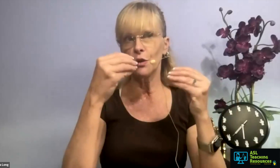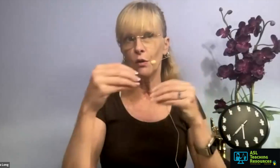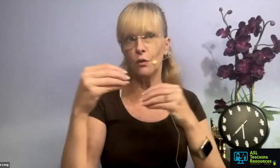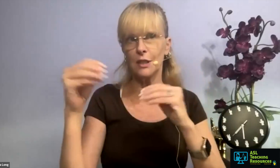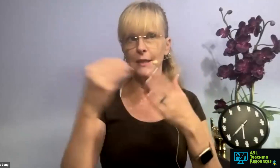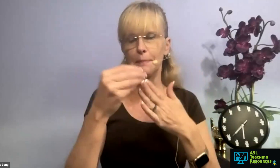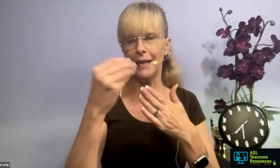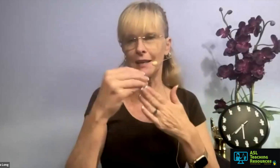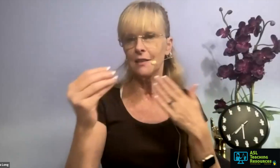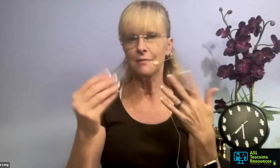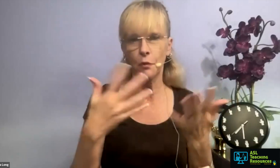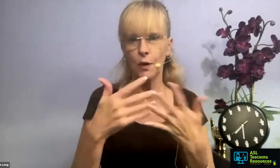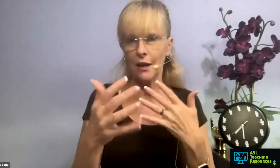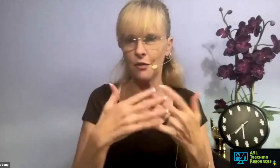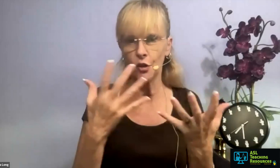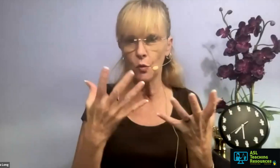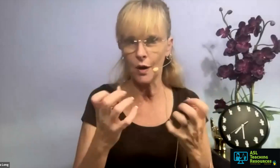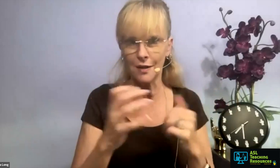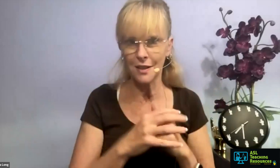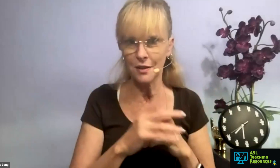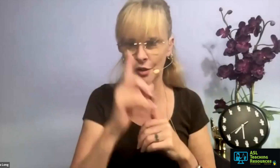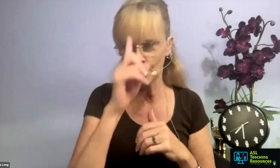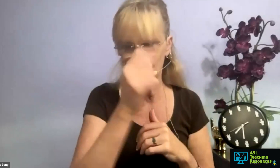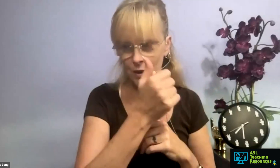go spend whatever you want, your choice.